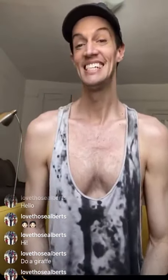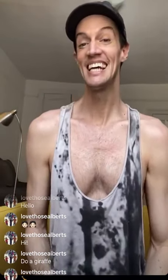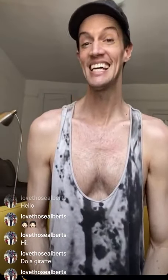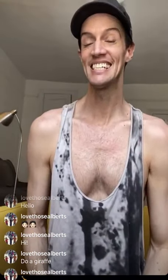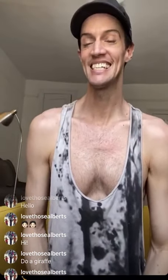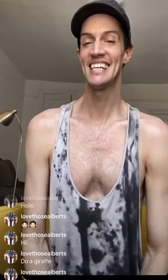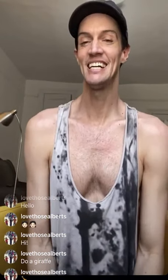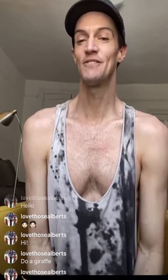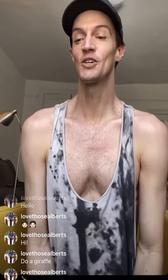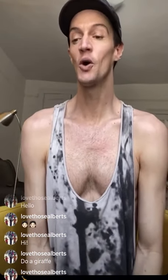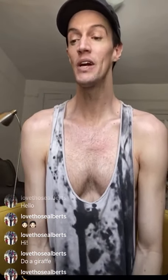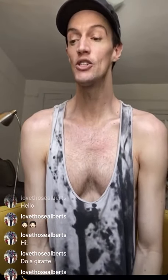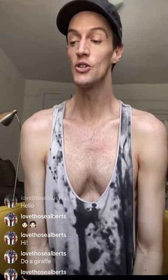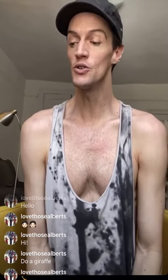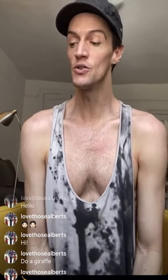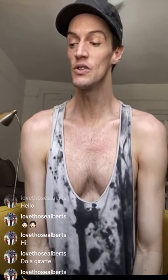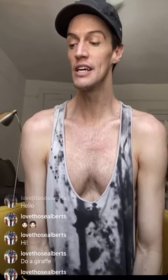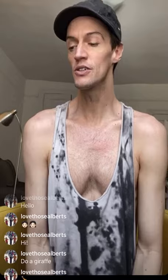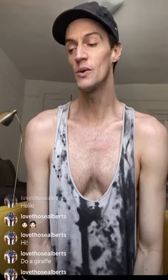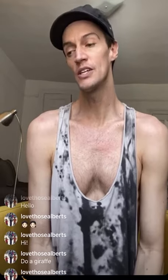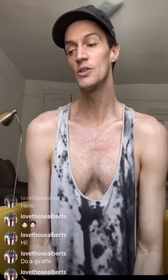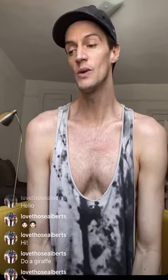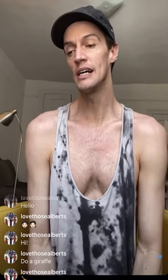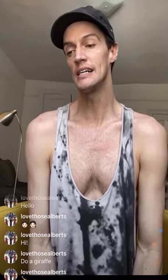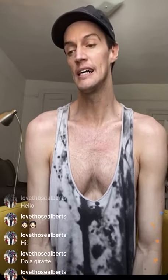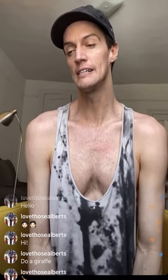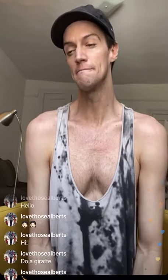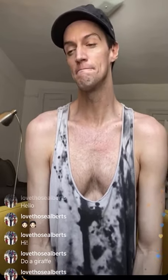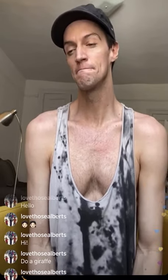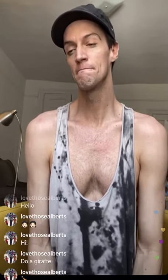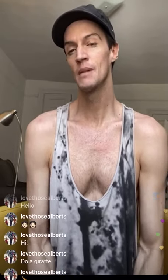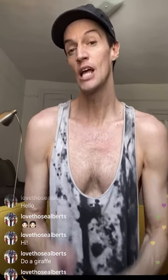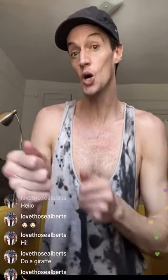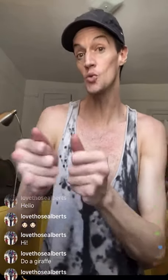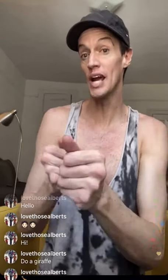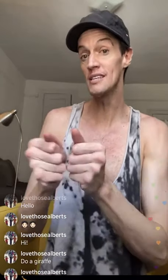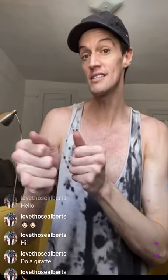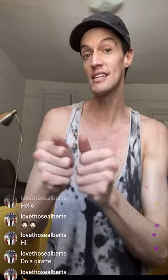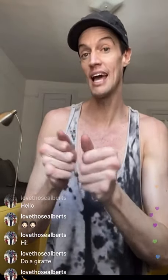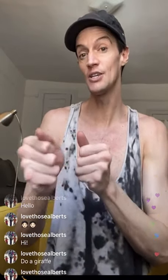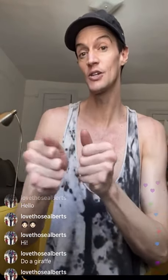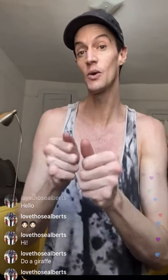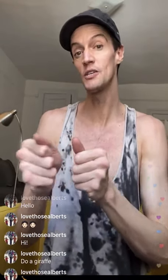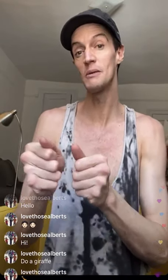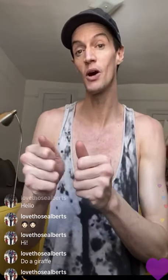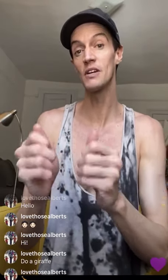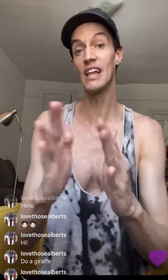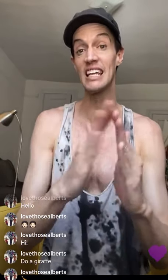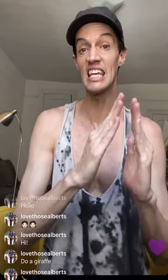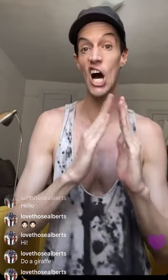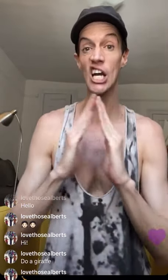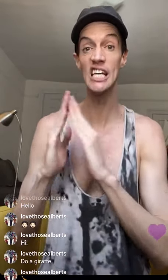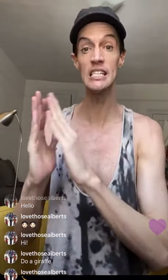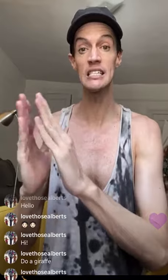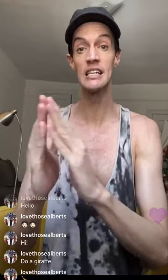ticket. If you're going to, say you're going to a race and you're going to be part of like the audience, like